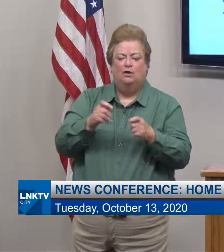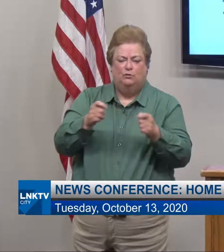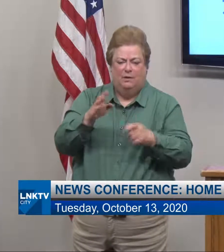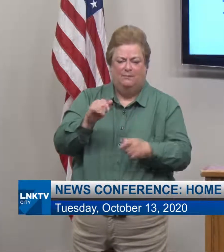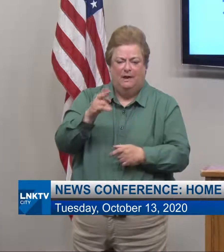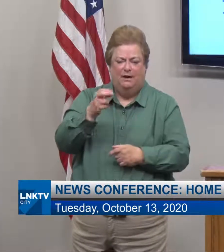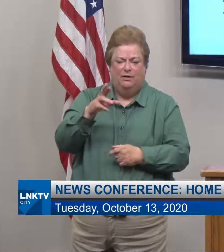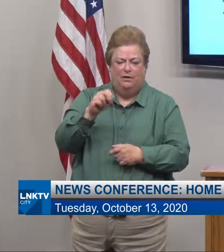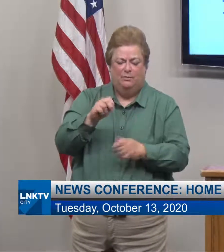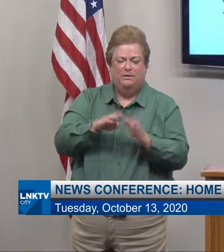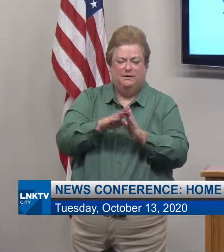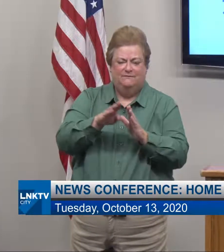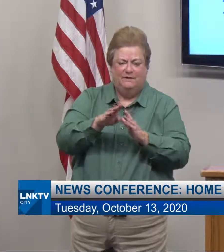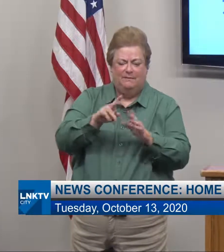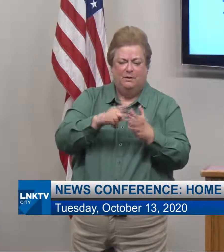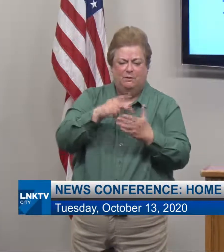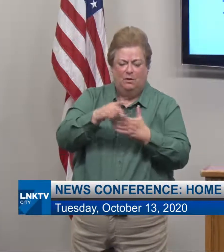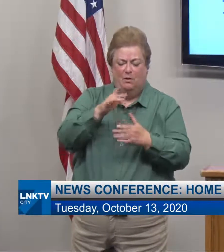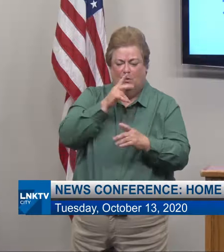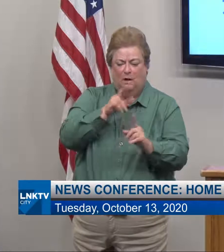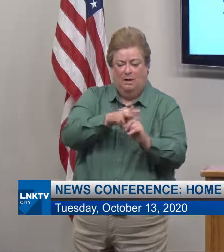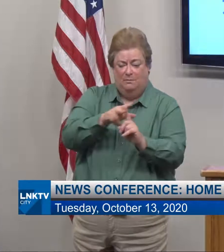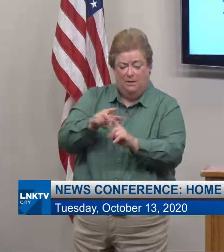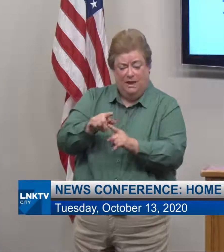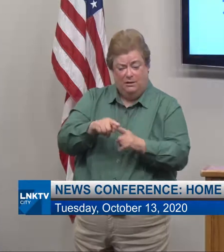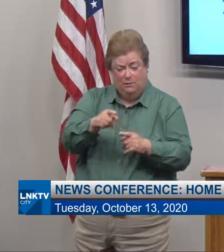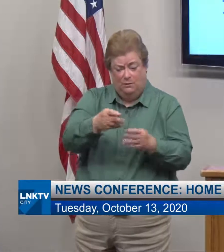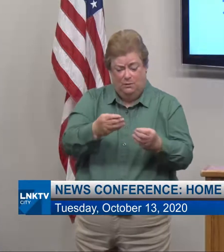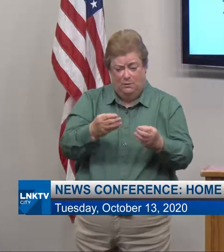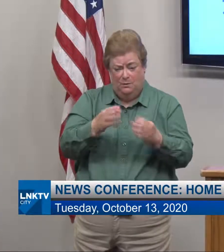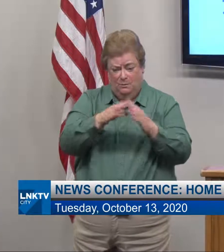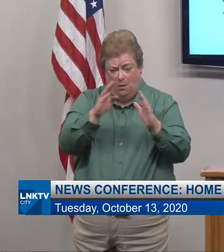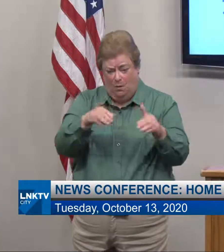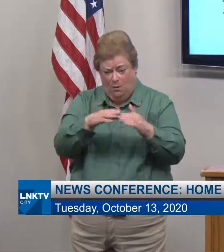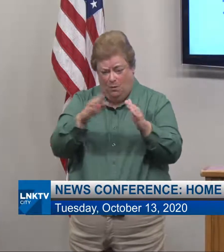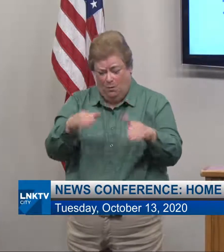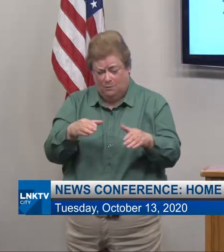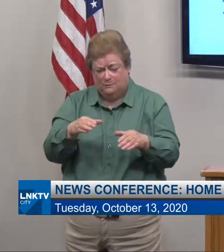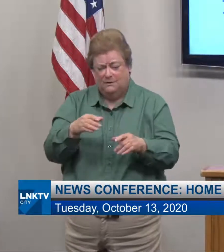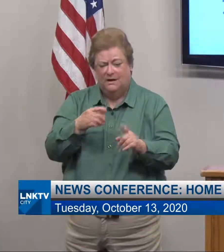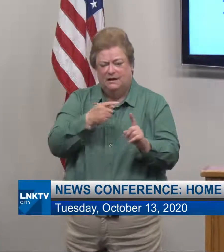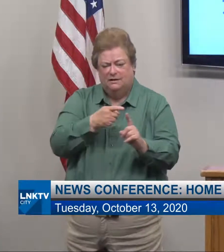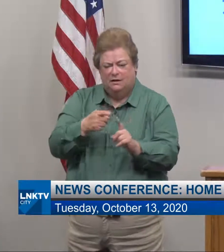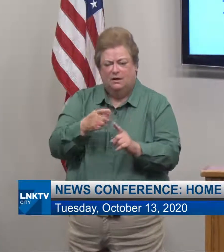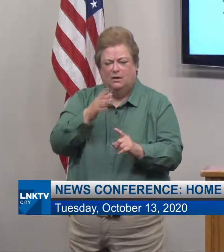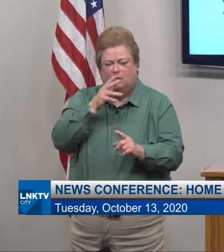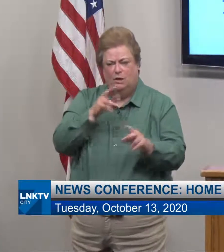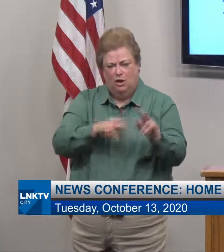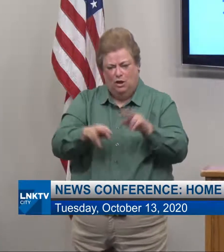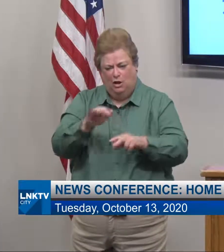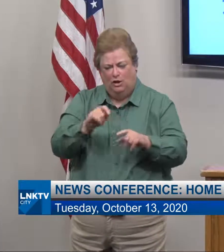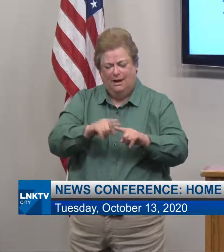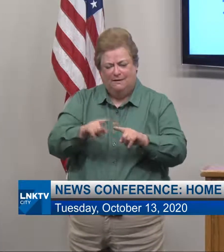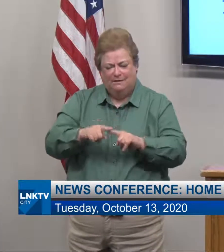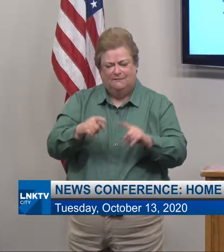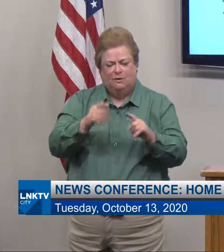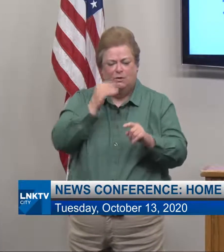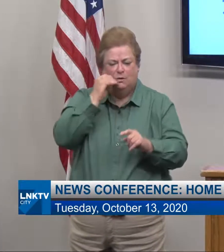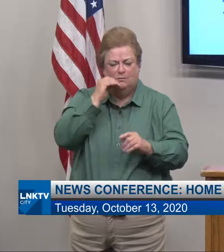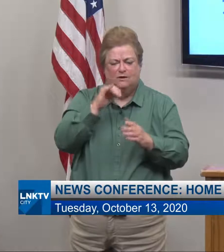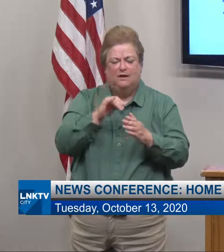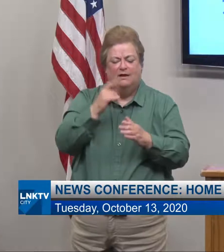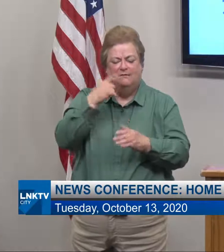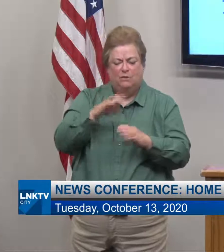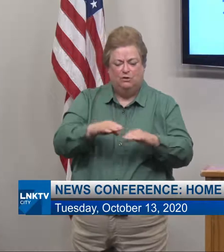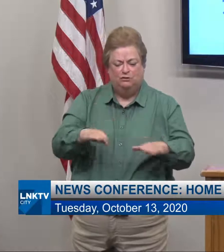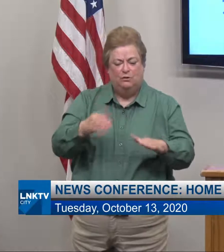Department. They will apply this to properties within the target area and be conducted on eligible properties that are home to children under